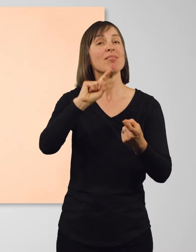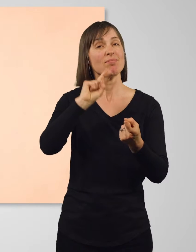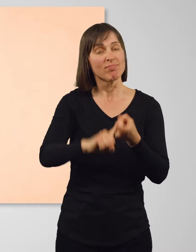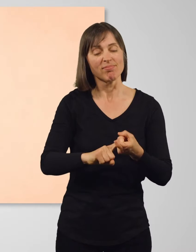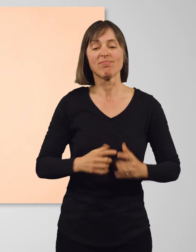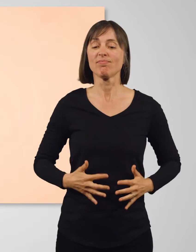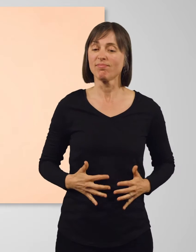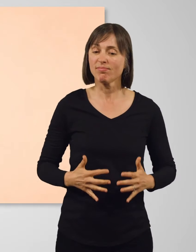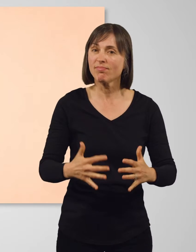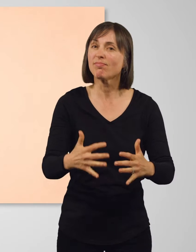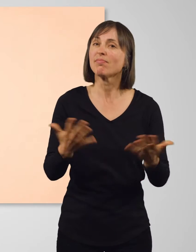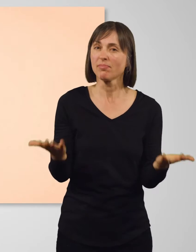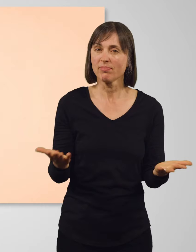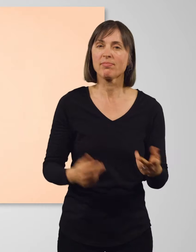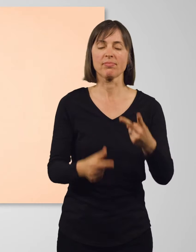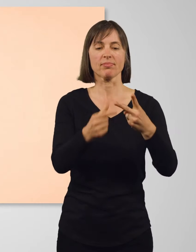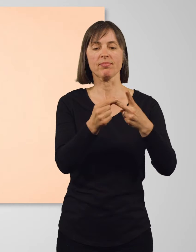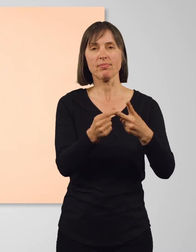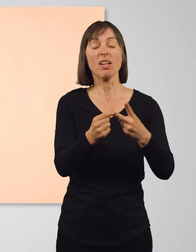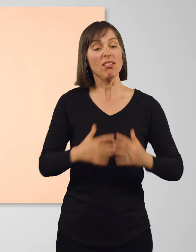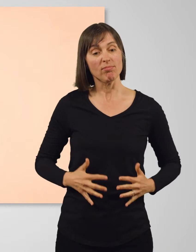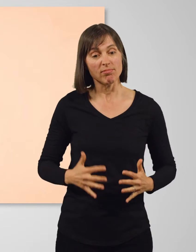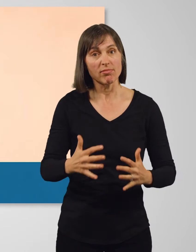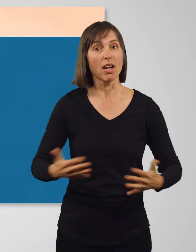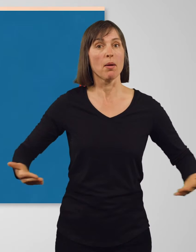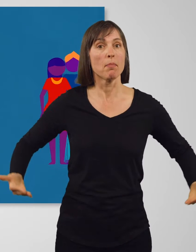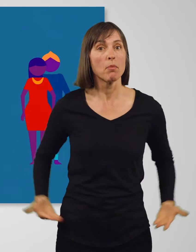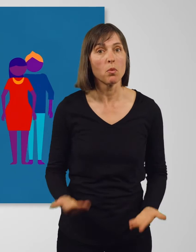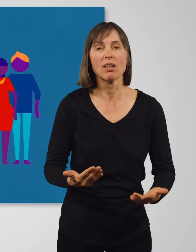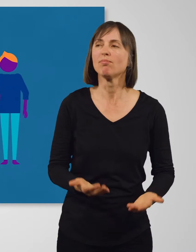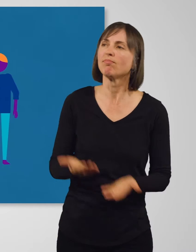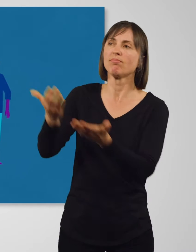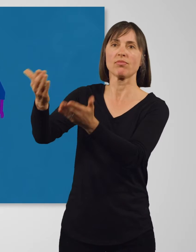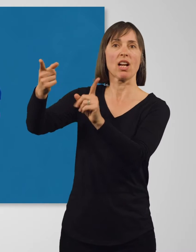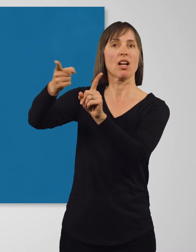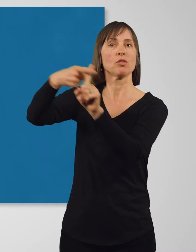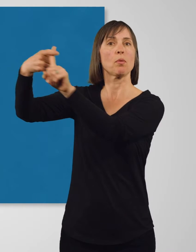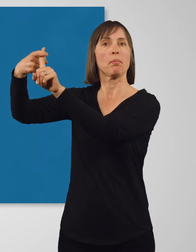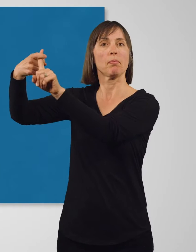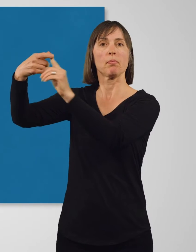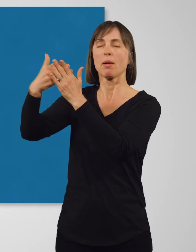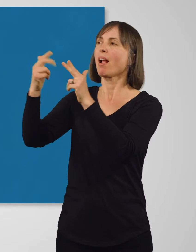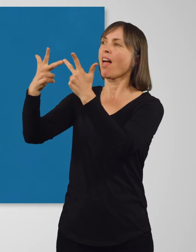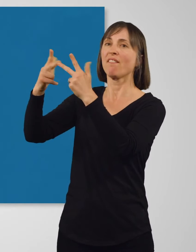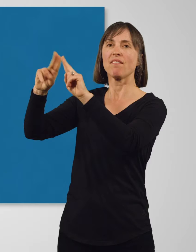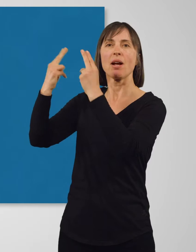can choose to continue the pregnancy. She can arrange to have the baby adopted once it's born.